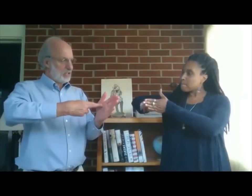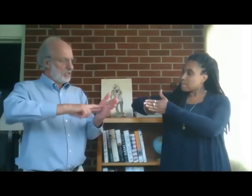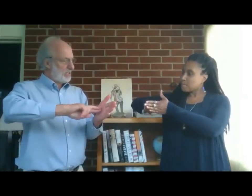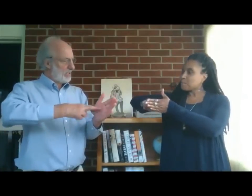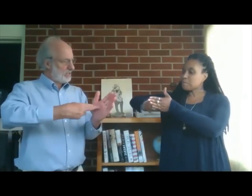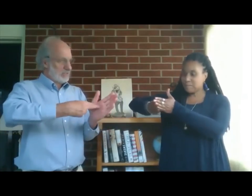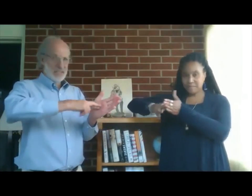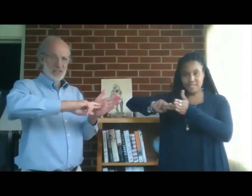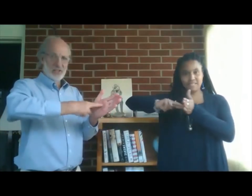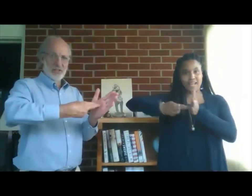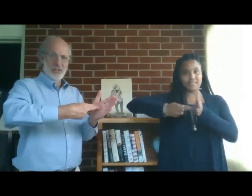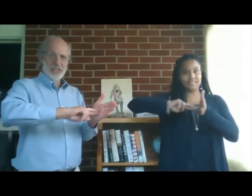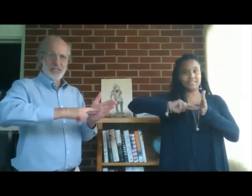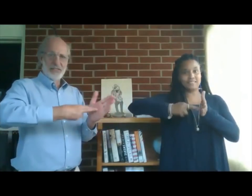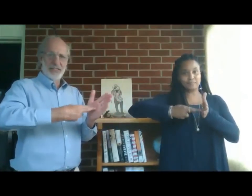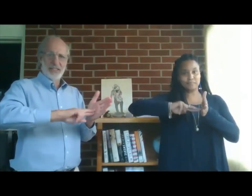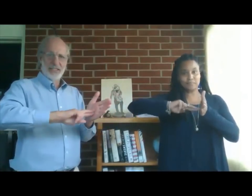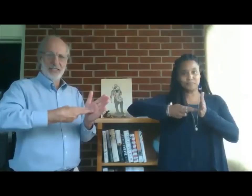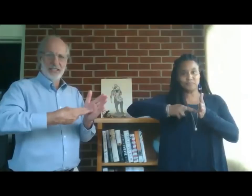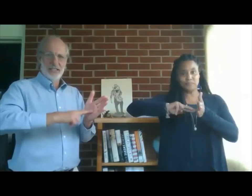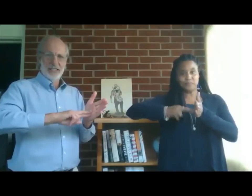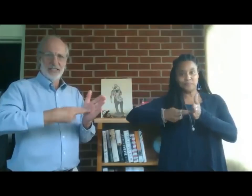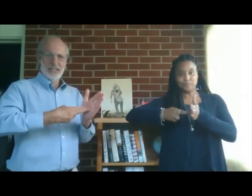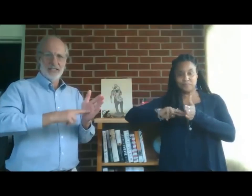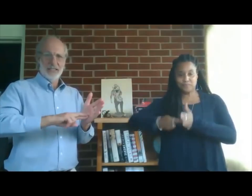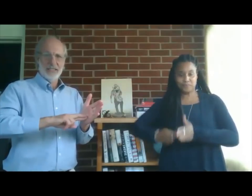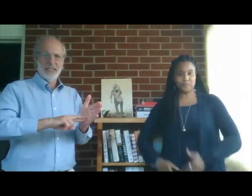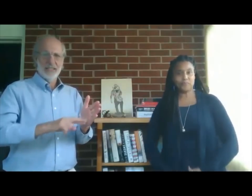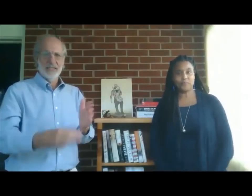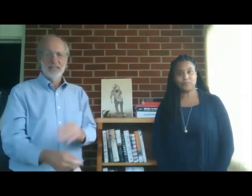And that's with that R hand, right? Screwdriver.